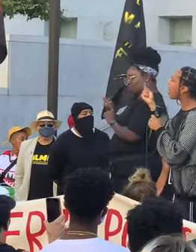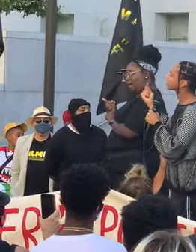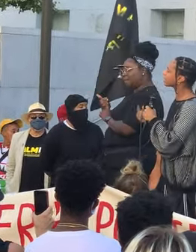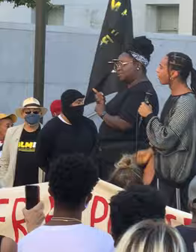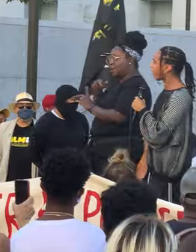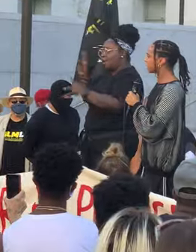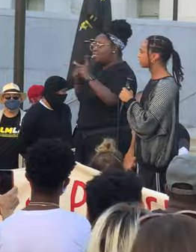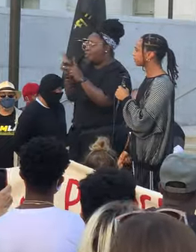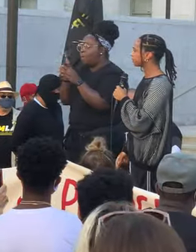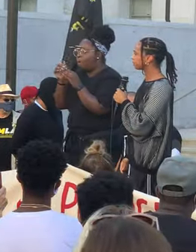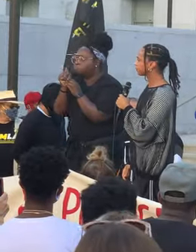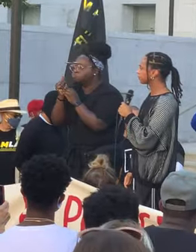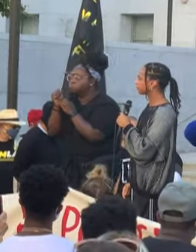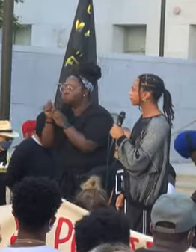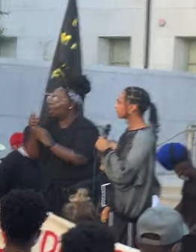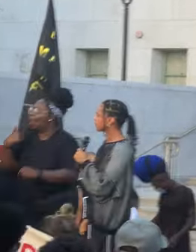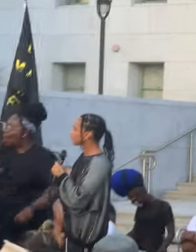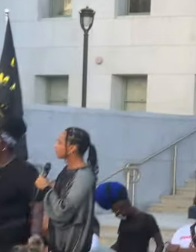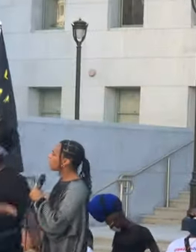we're fighting for.